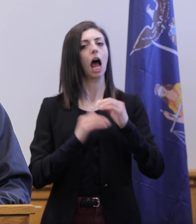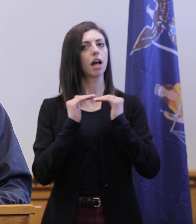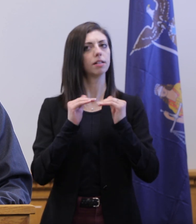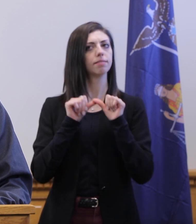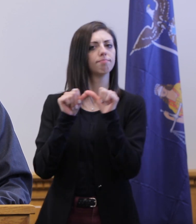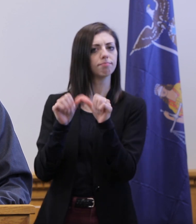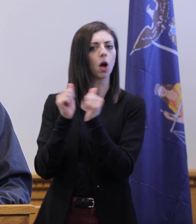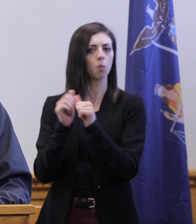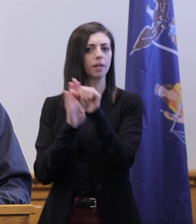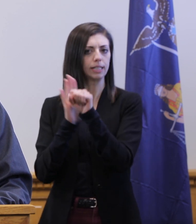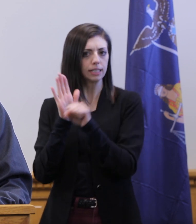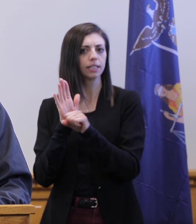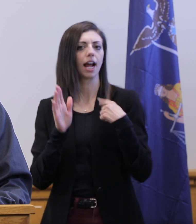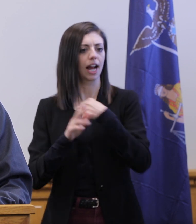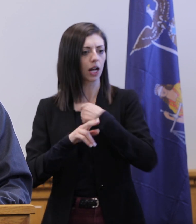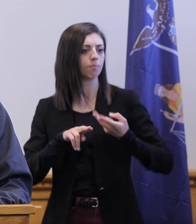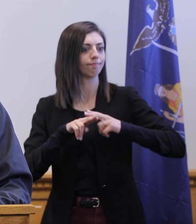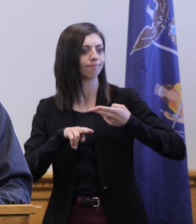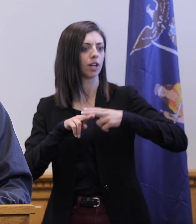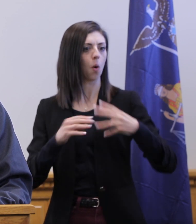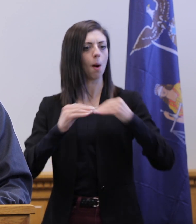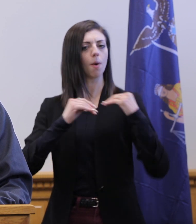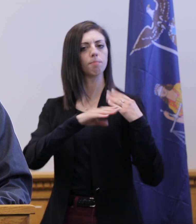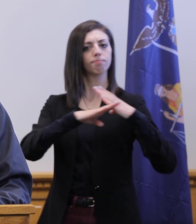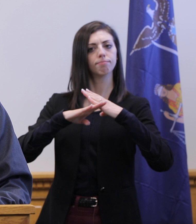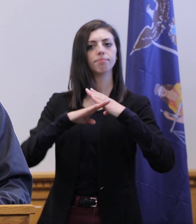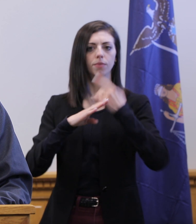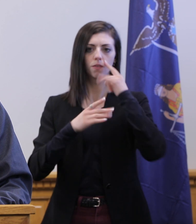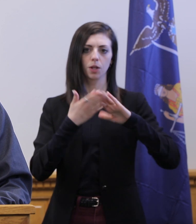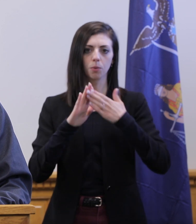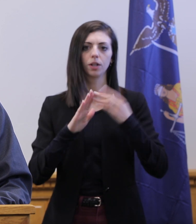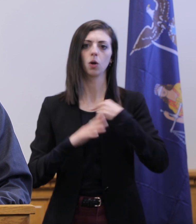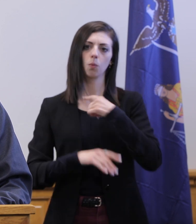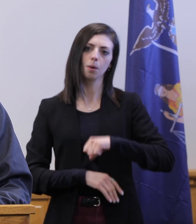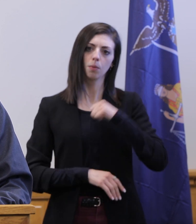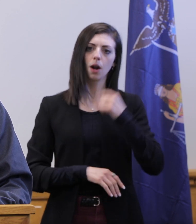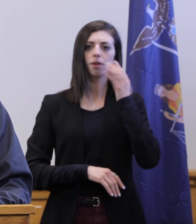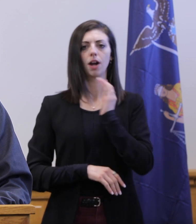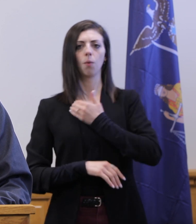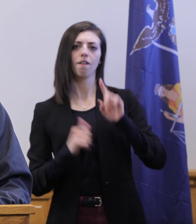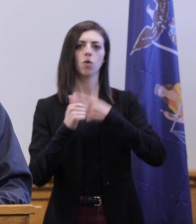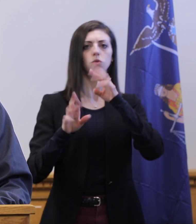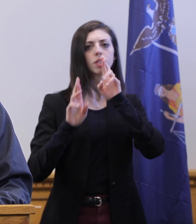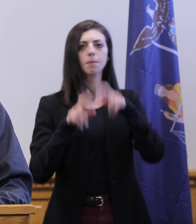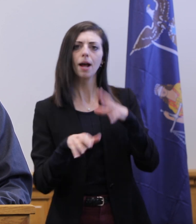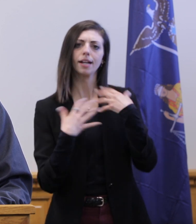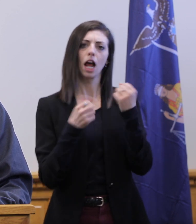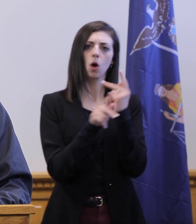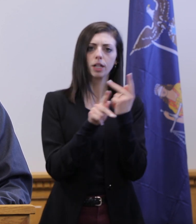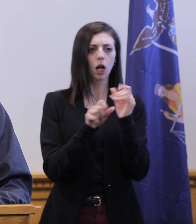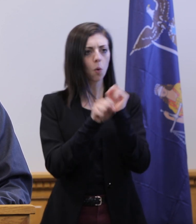immunity. We are proud of the County Health Department and community partners, our first responders, healthcare workers, and